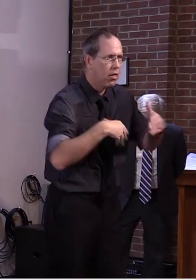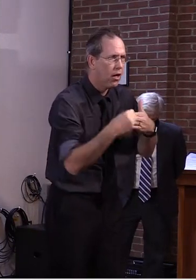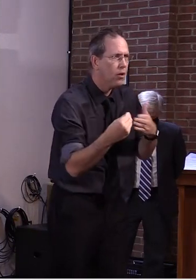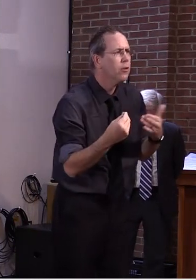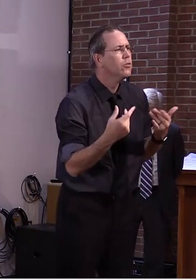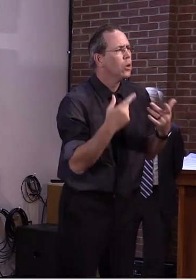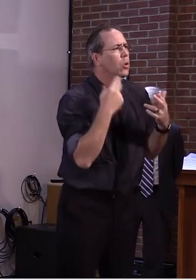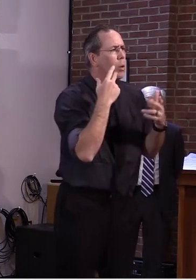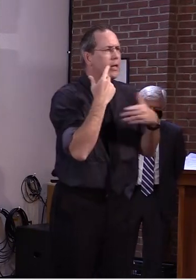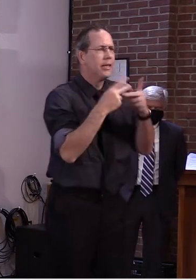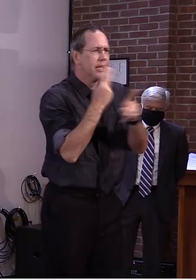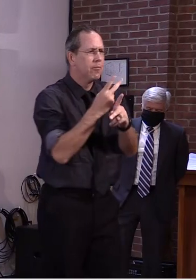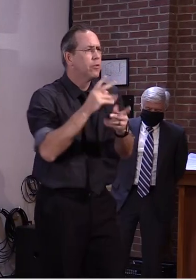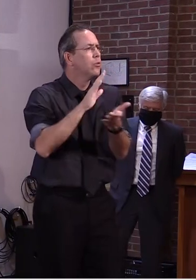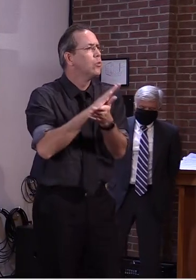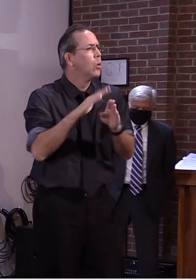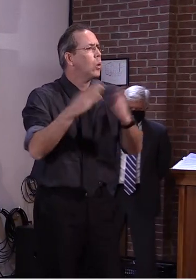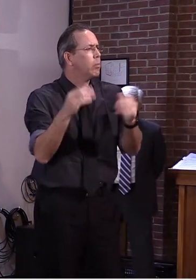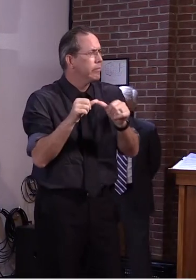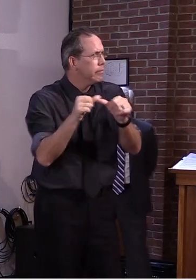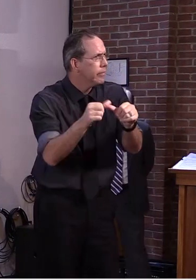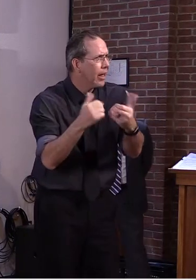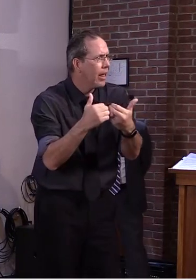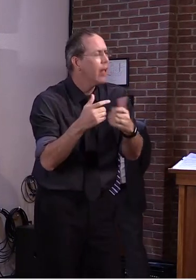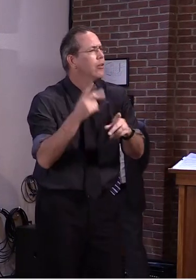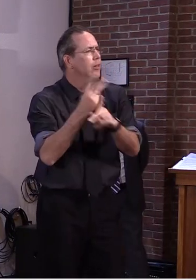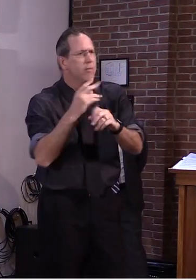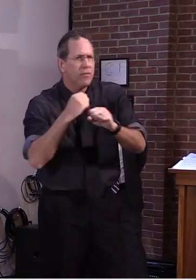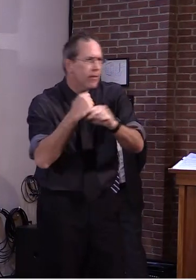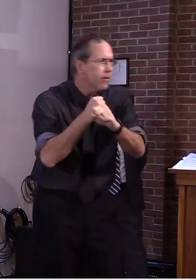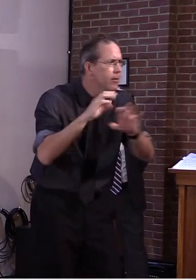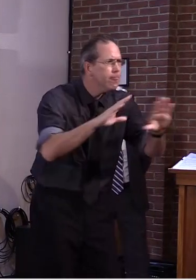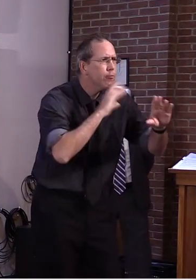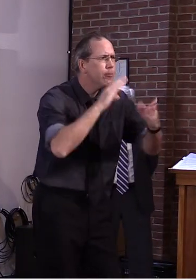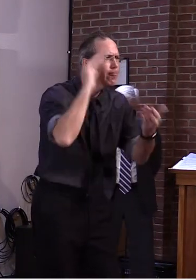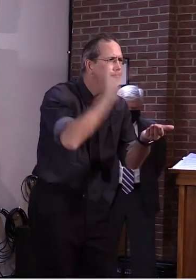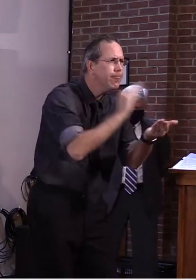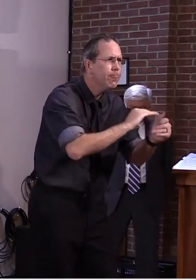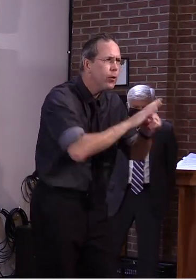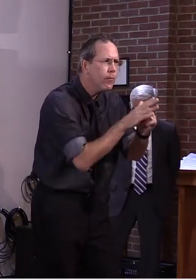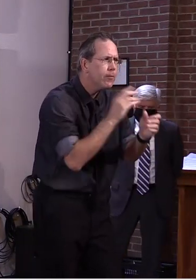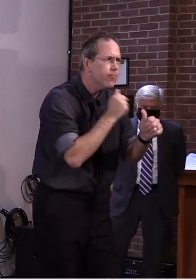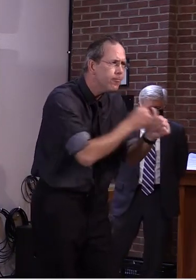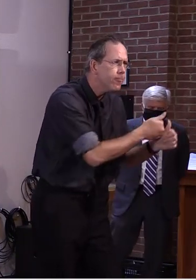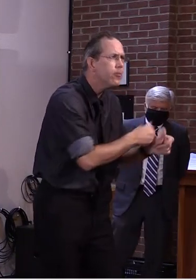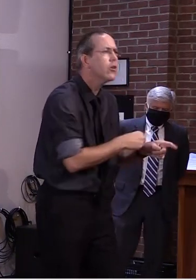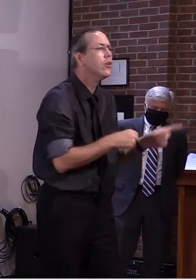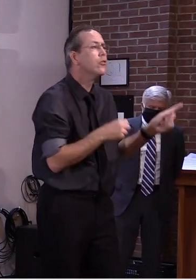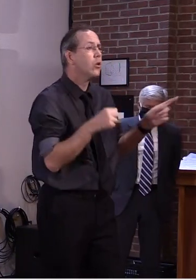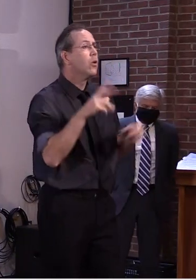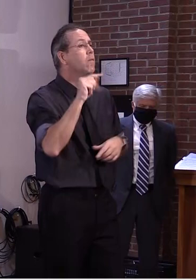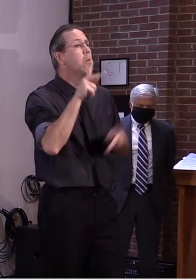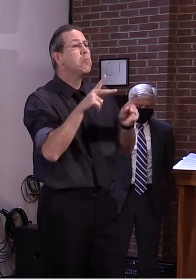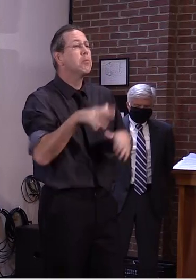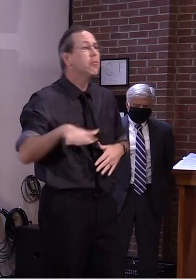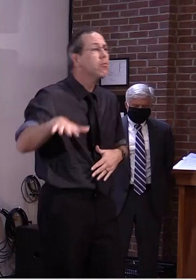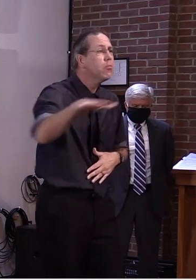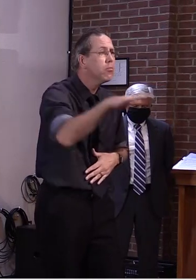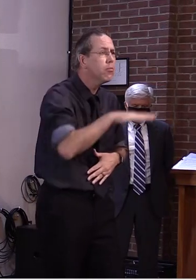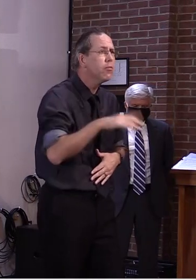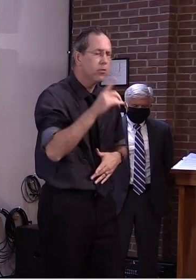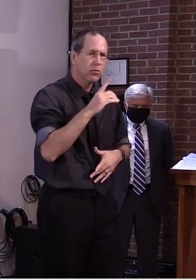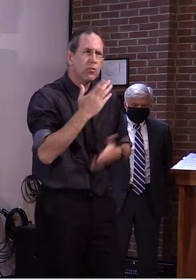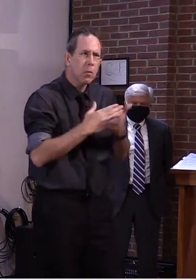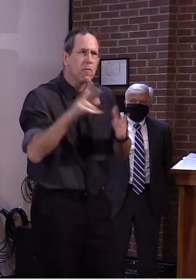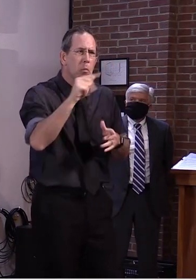The sacrifices and hard work of all Vermonters has given us the opportunity to move forward now with the work of educating our children. We